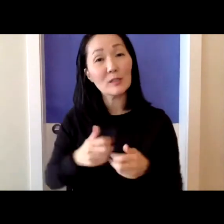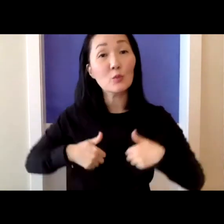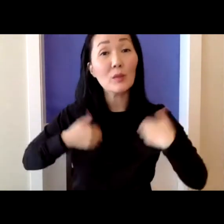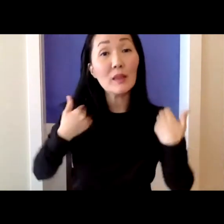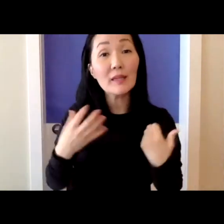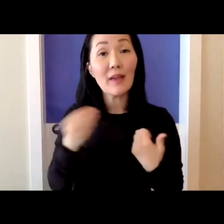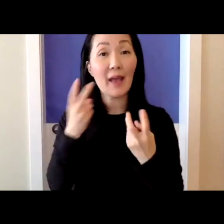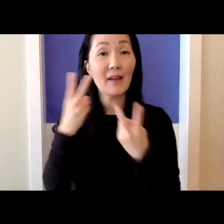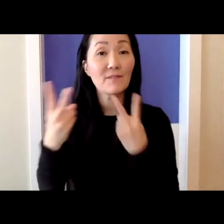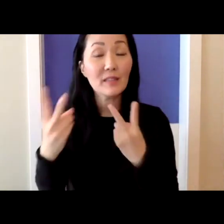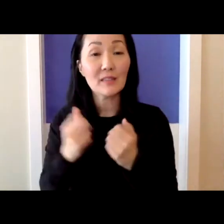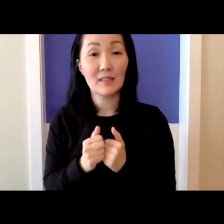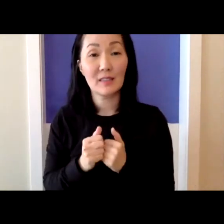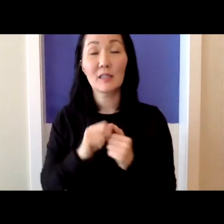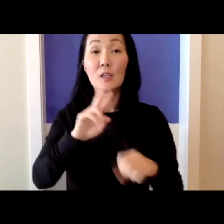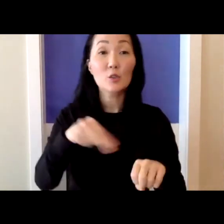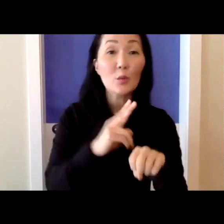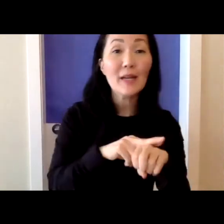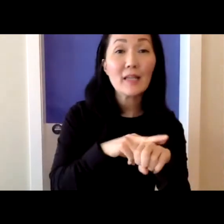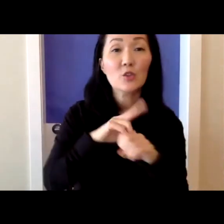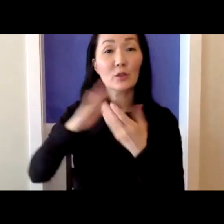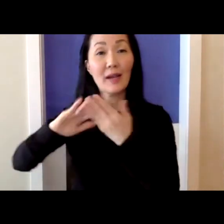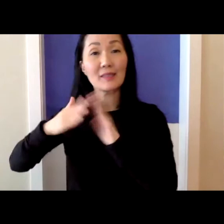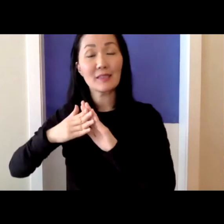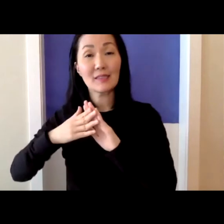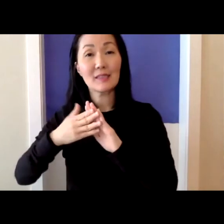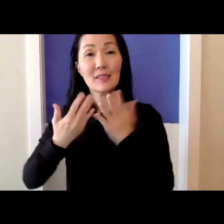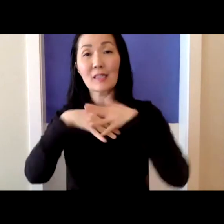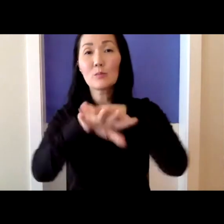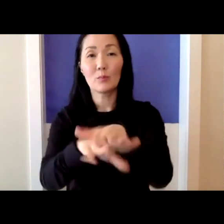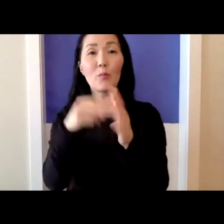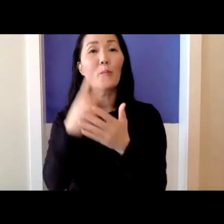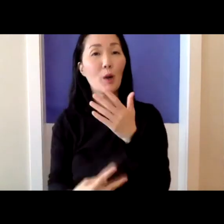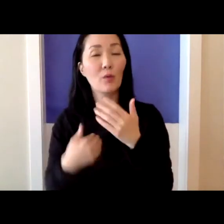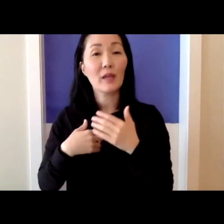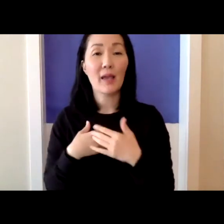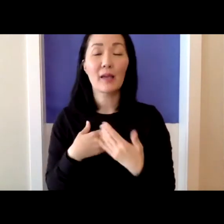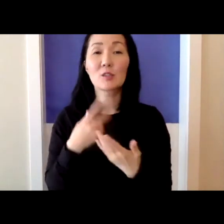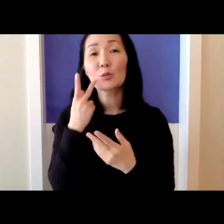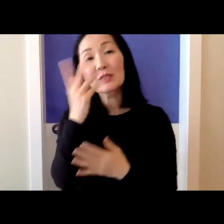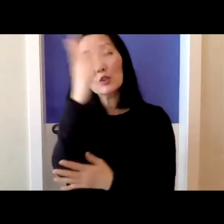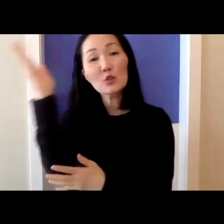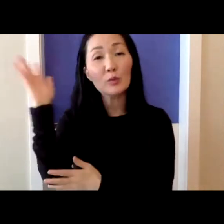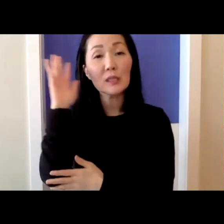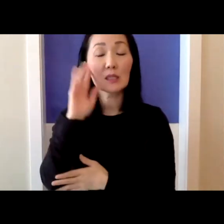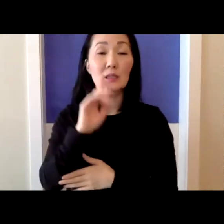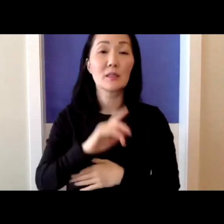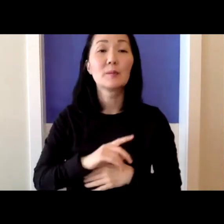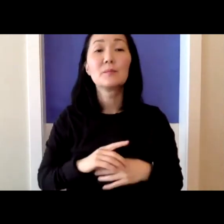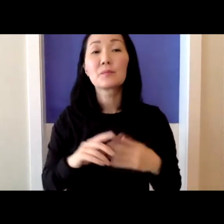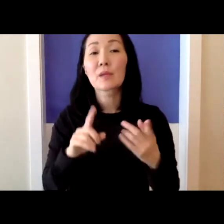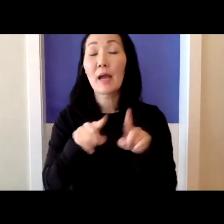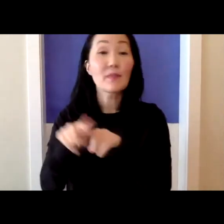A place where nature and urbanism coexist in harmony. A connected city where digital technology is